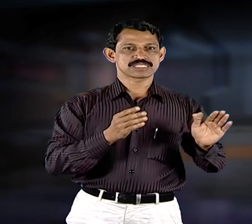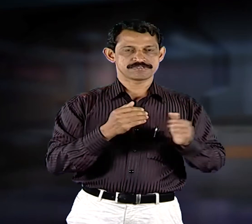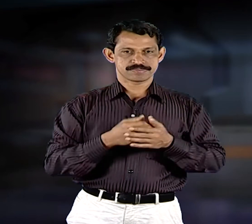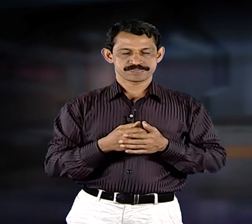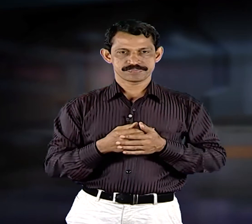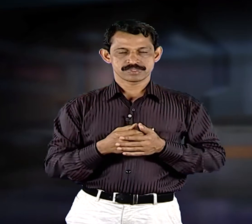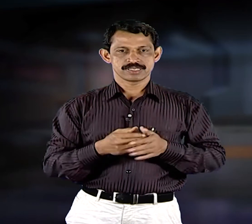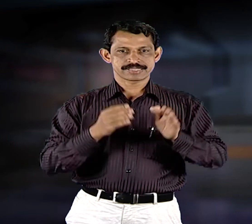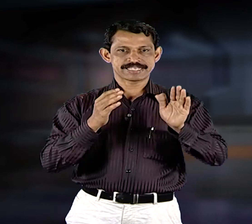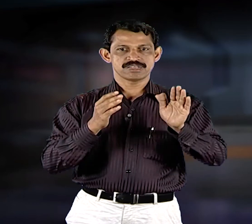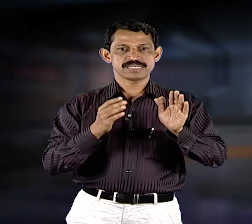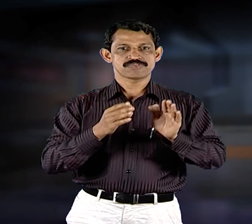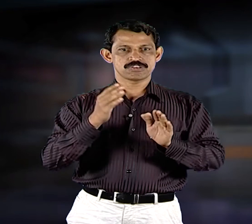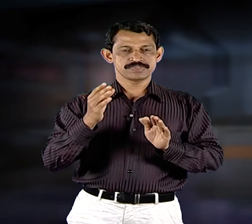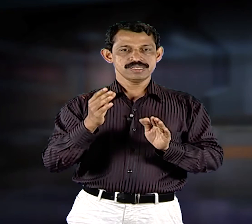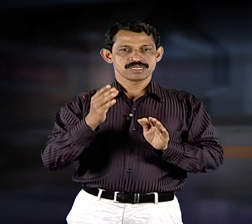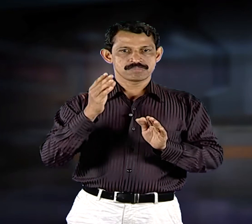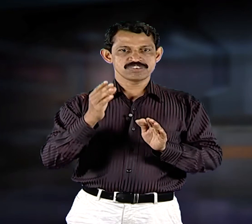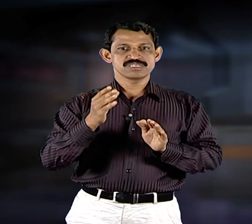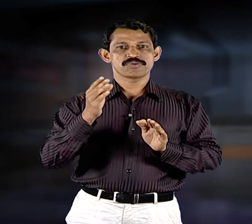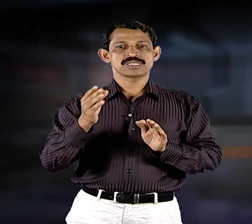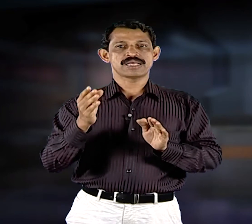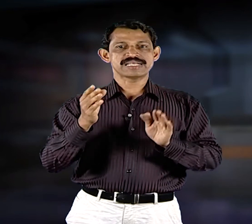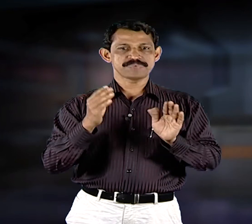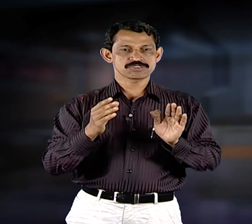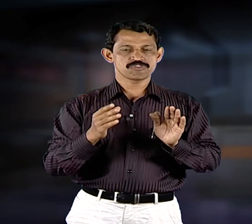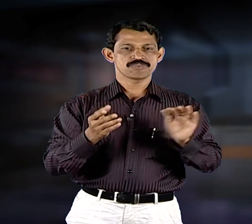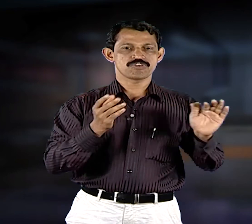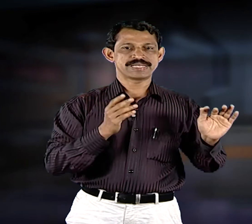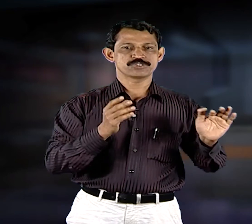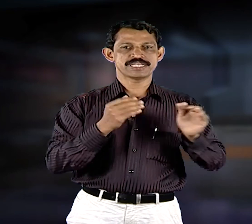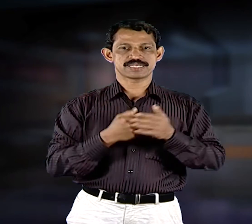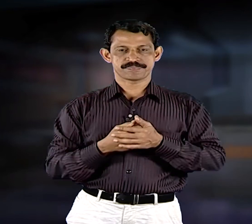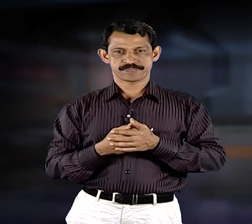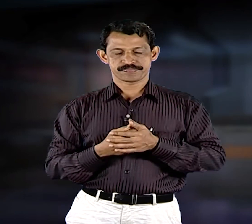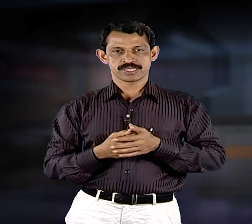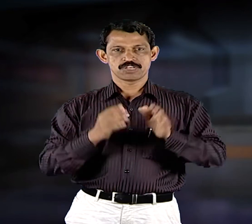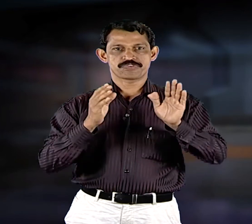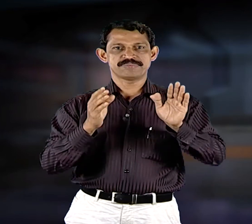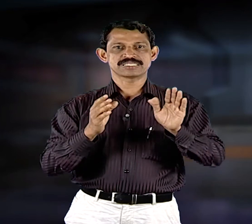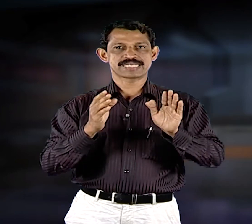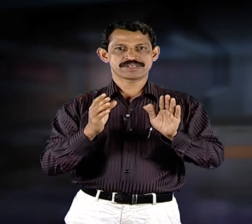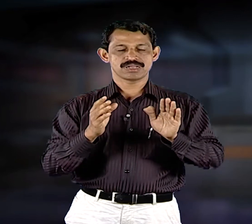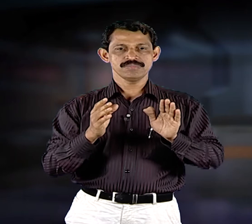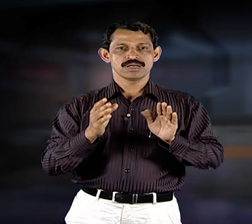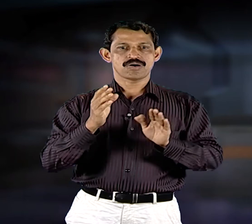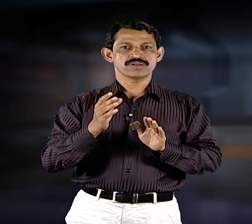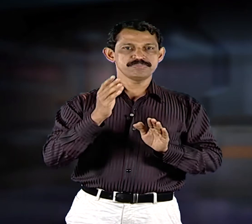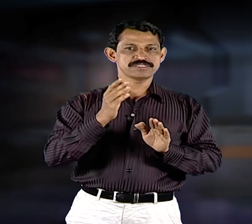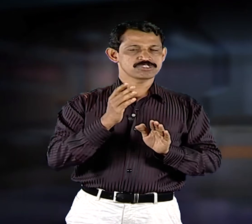objectives. Curriculum is one of the most important aspects of formal education. Framing the curriculum on the basis of